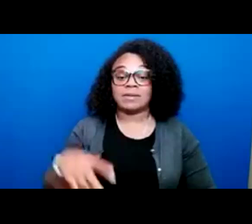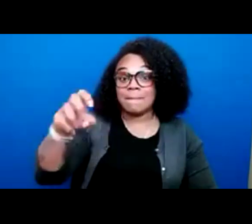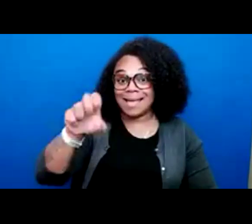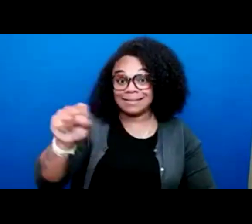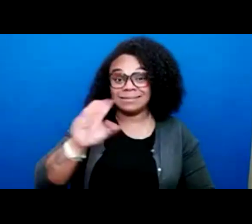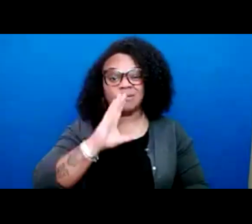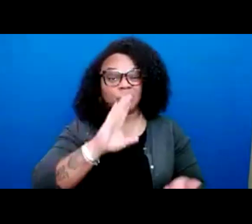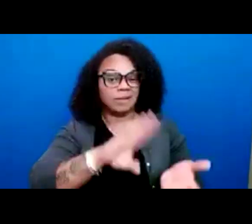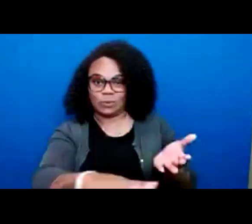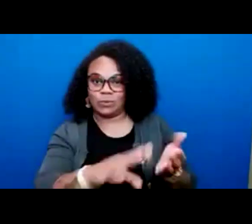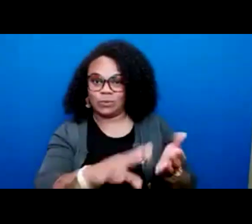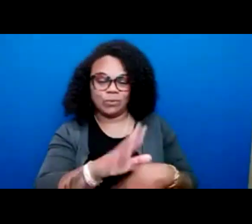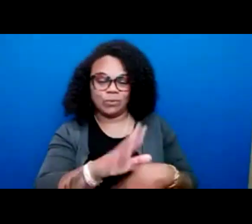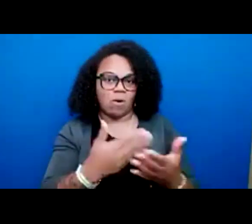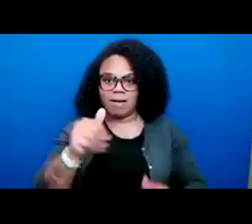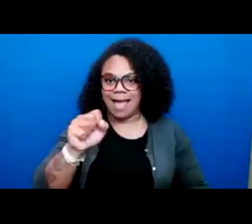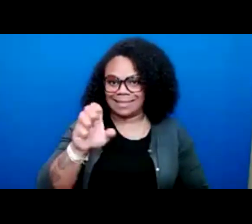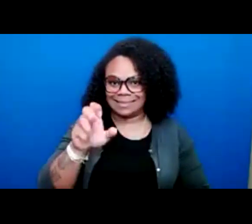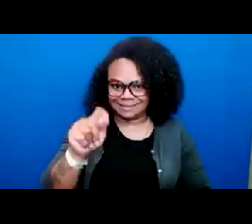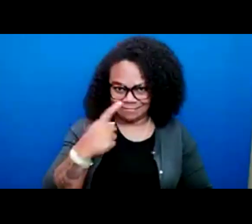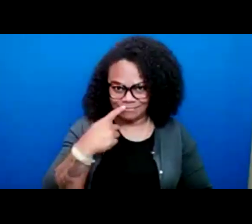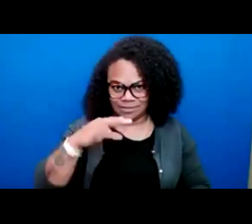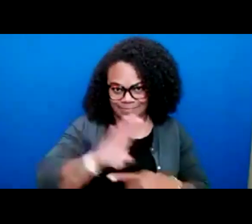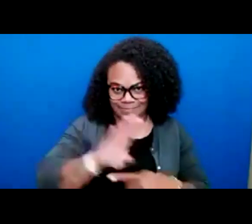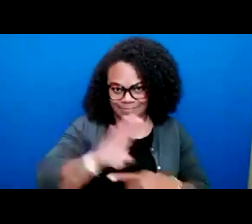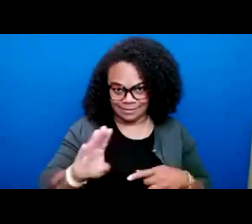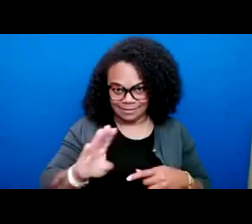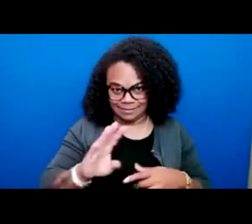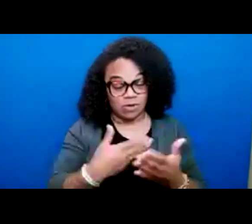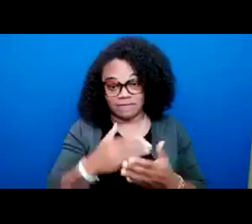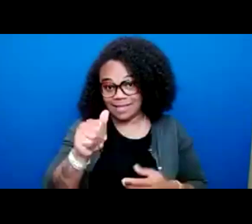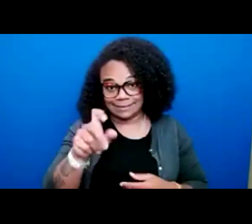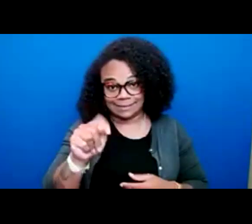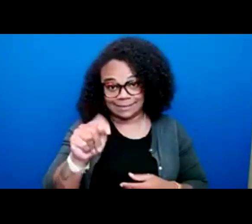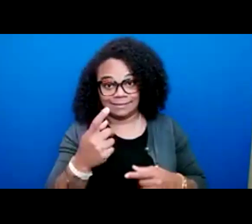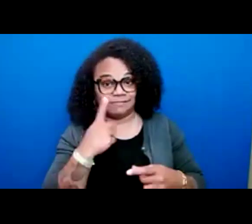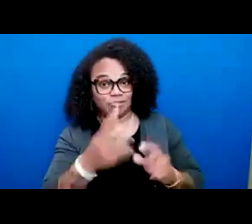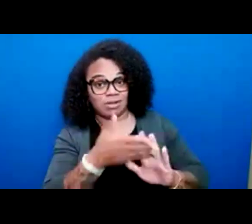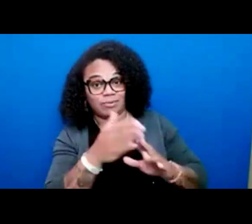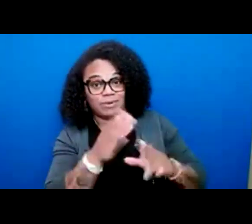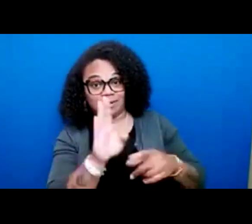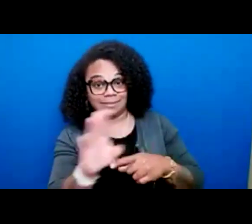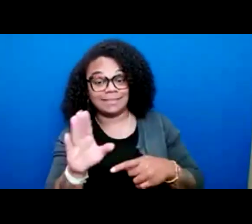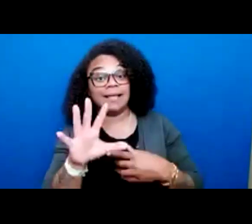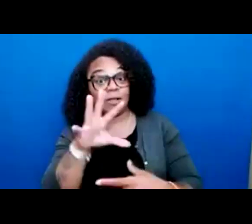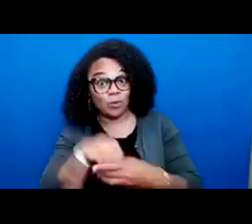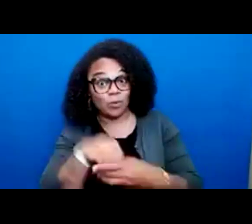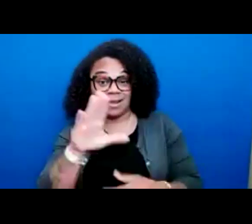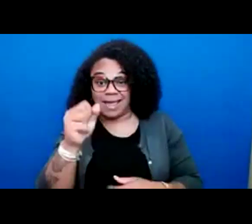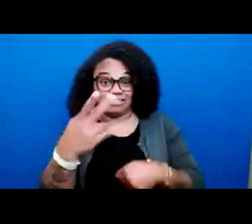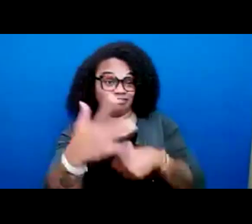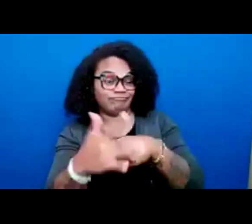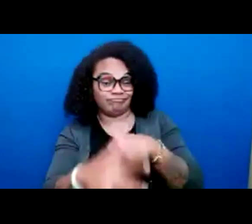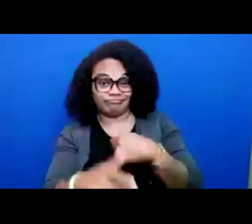the assets in a business, all the assets that are being used to operate the business, including liquid resources like a bank